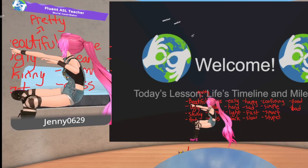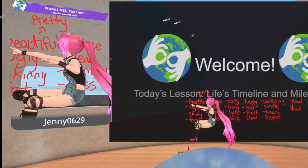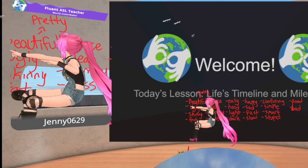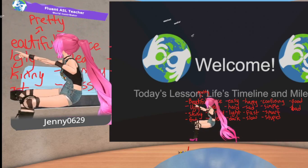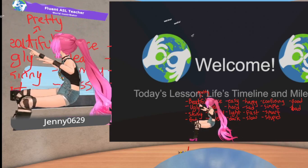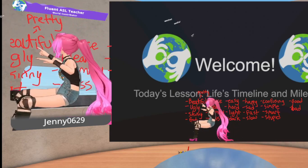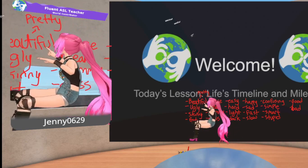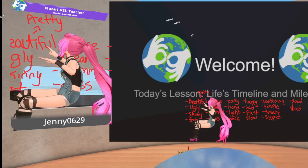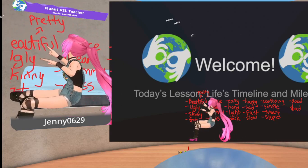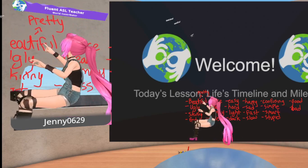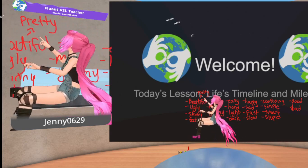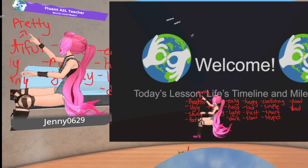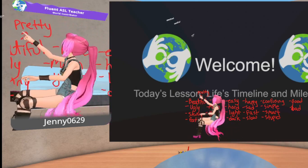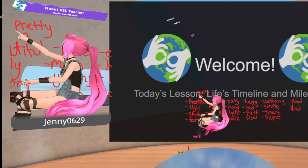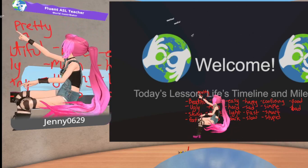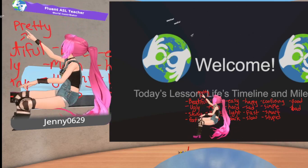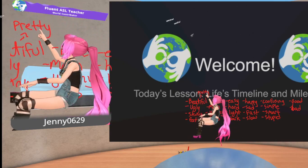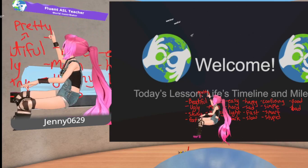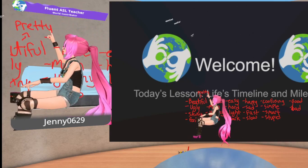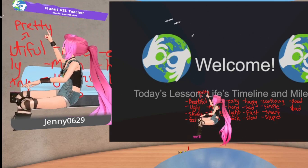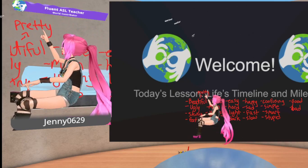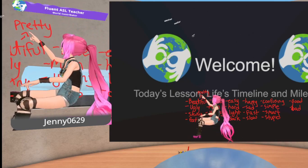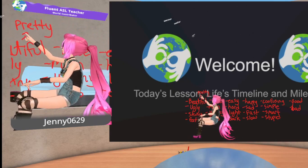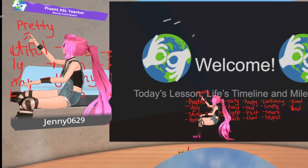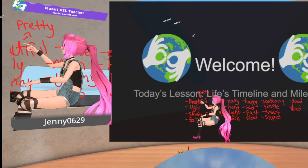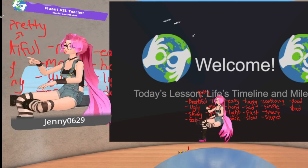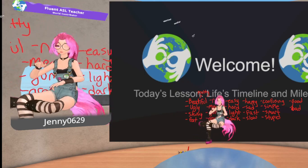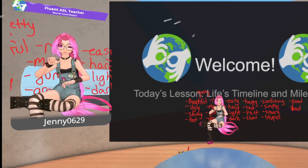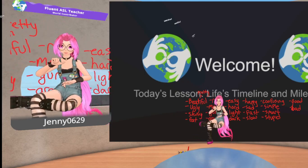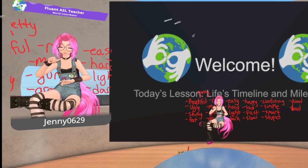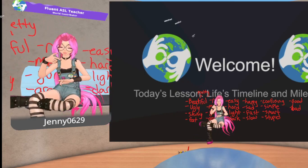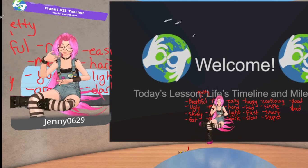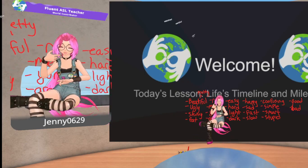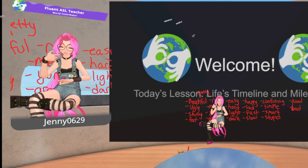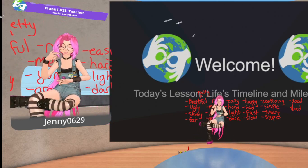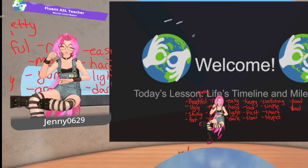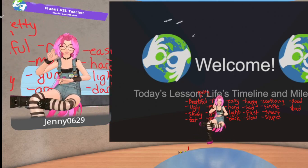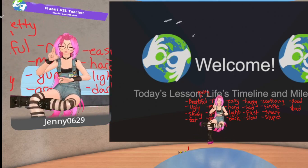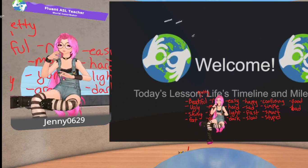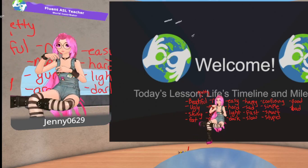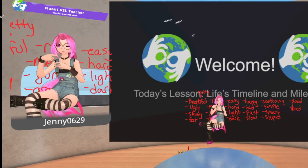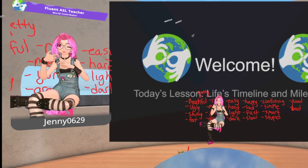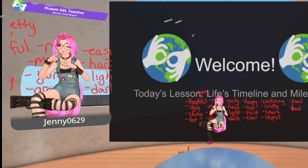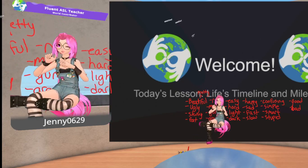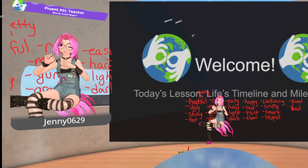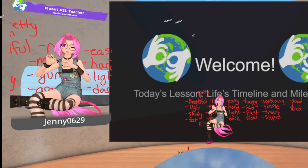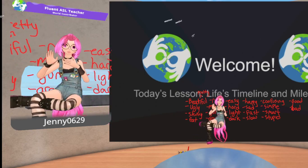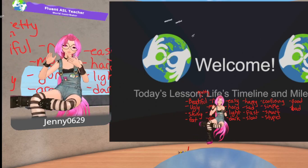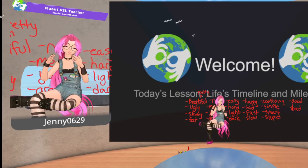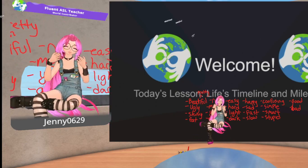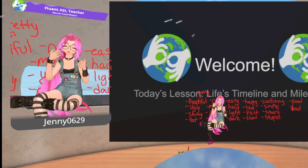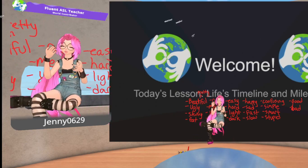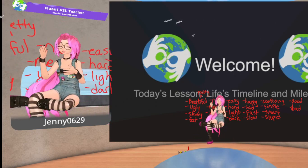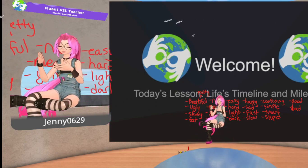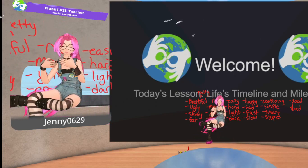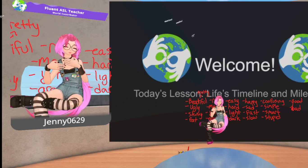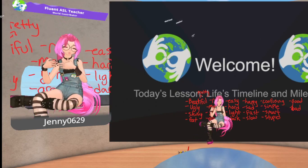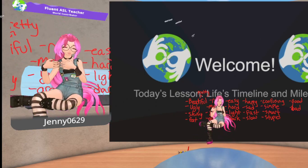So let's start with beautiful. And like I said, this is the same sign for pretty, same sign for